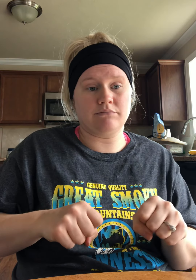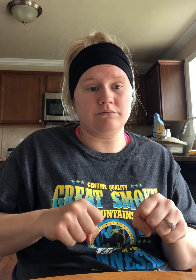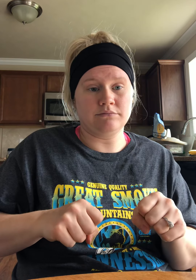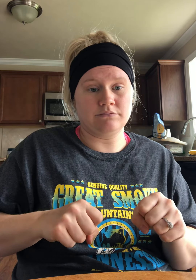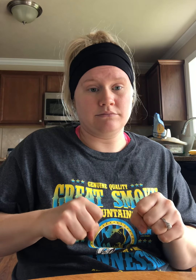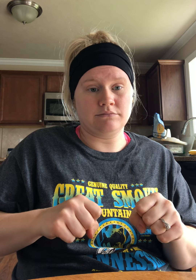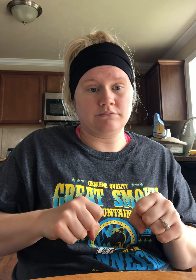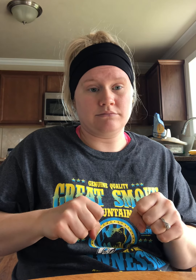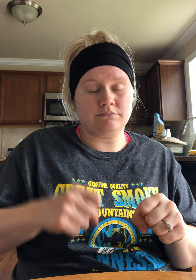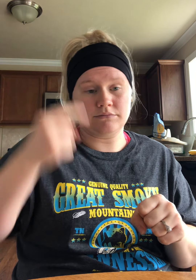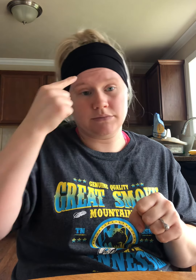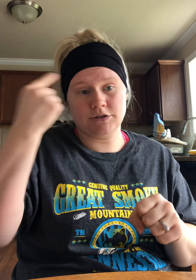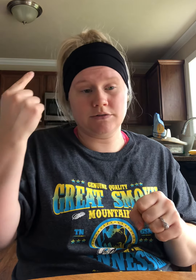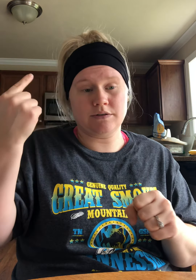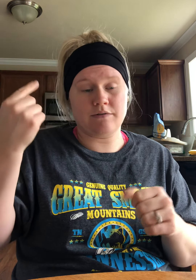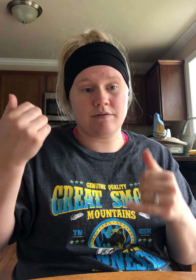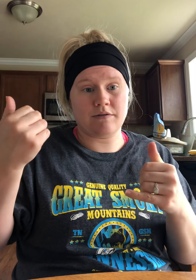we want to design an experiment.